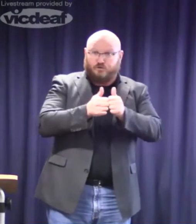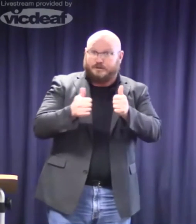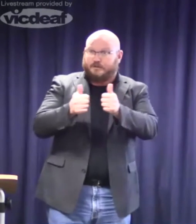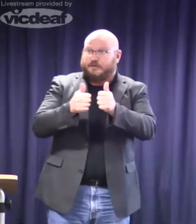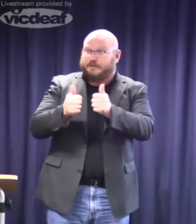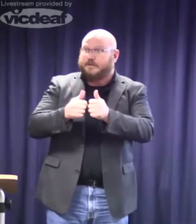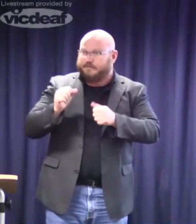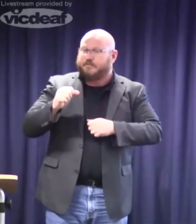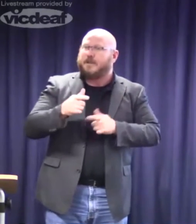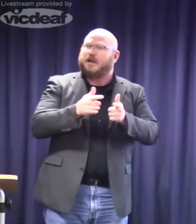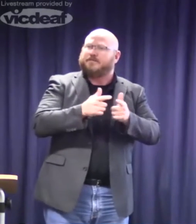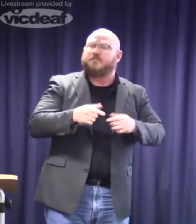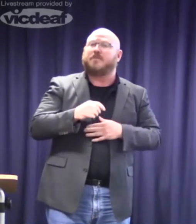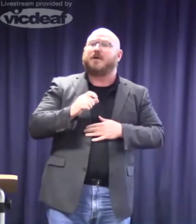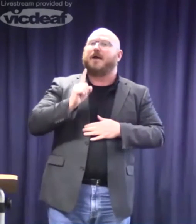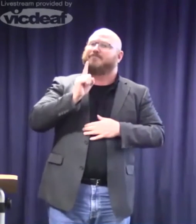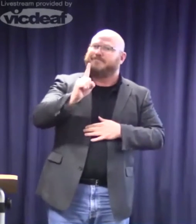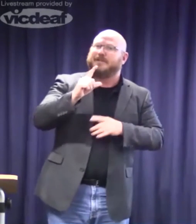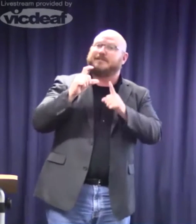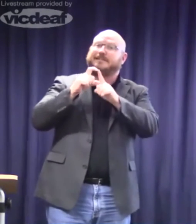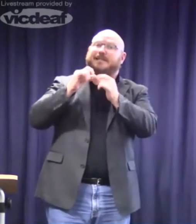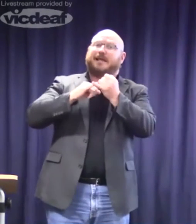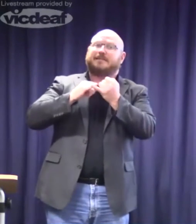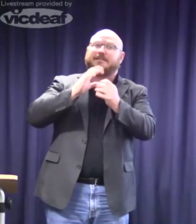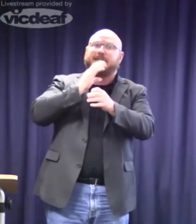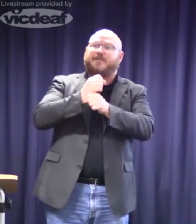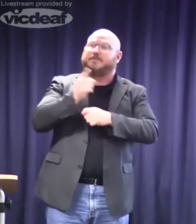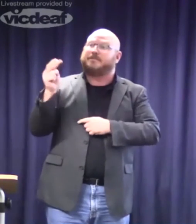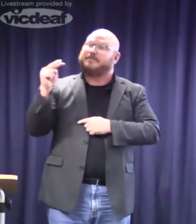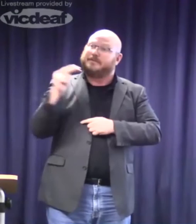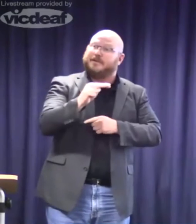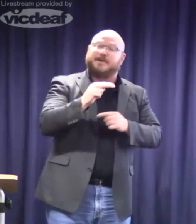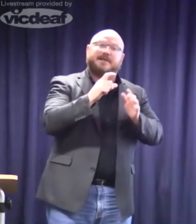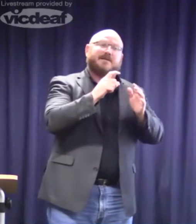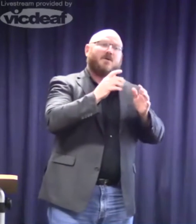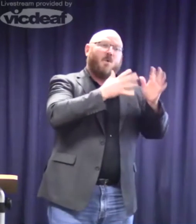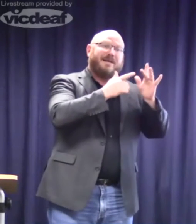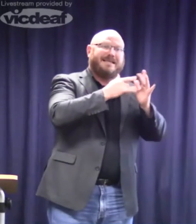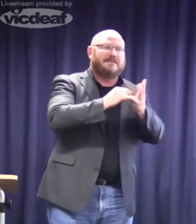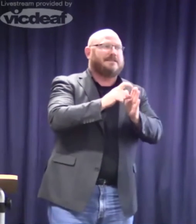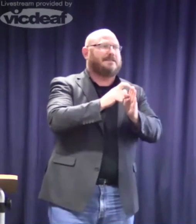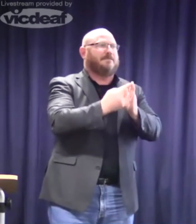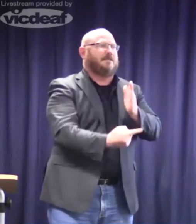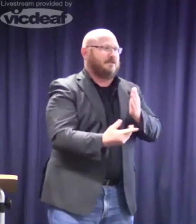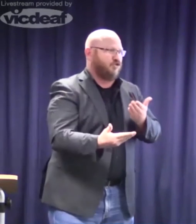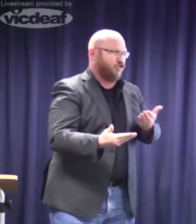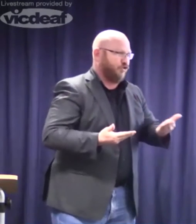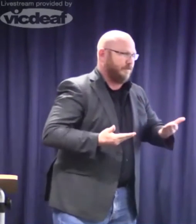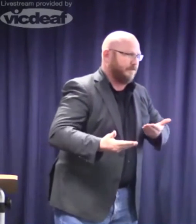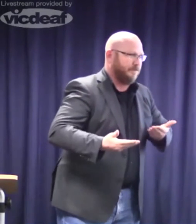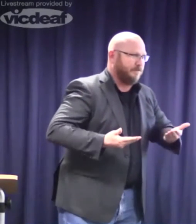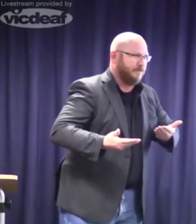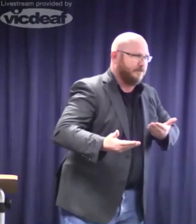I'm sure you agree with me from the crowd. Yes, thank you. However, the DSS and the government